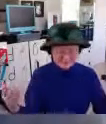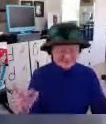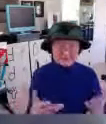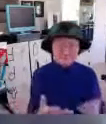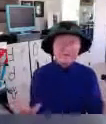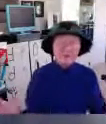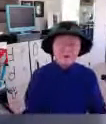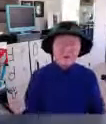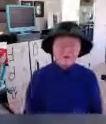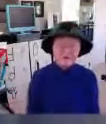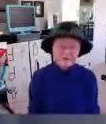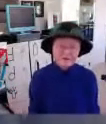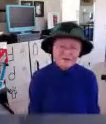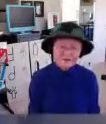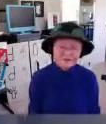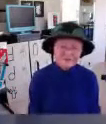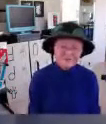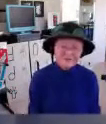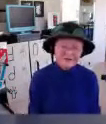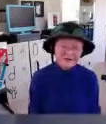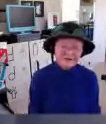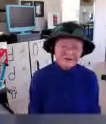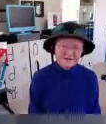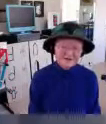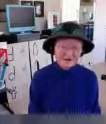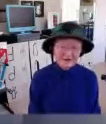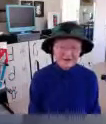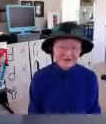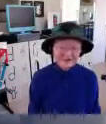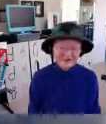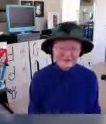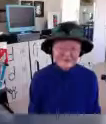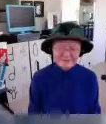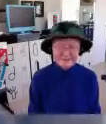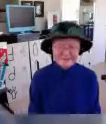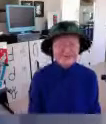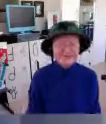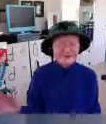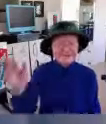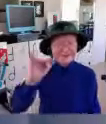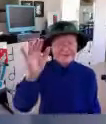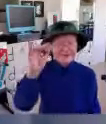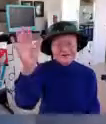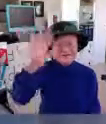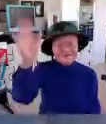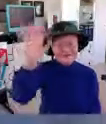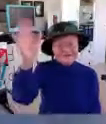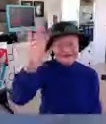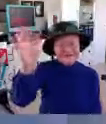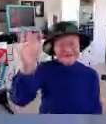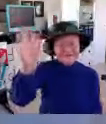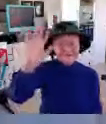basis for all of our work with sign writing in software. So thank you very much, Rachel,